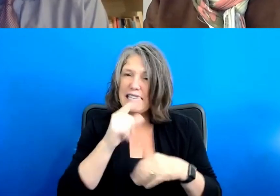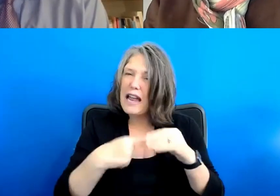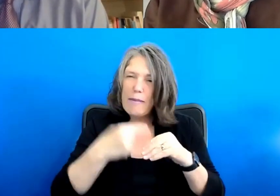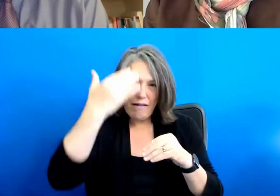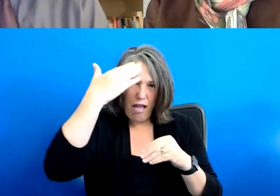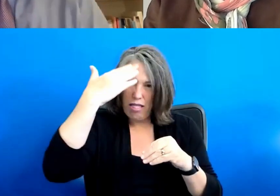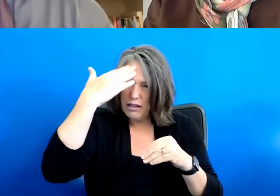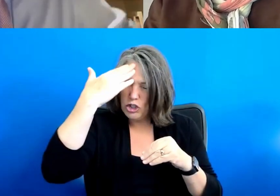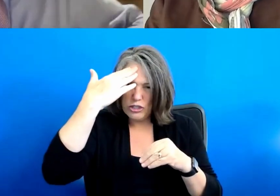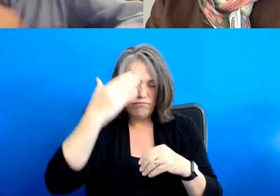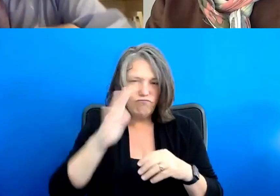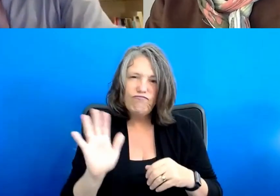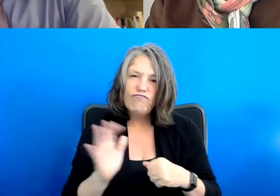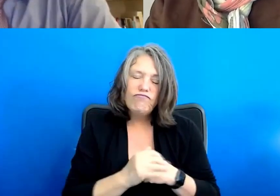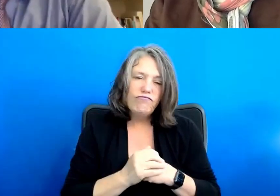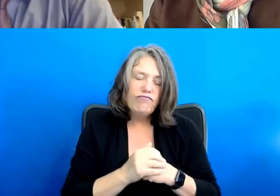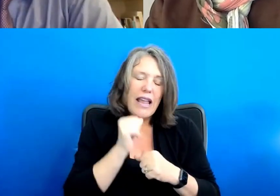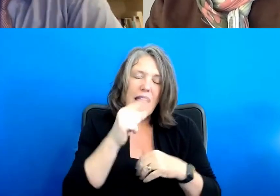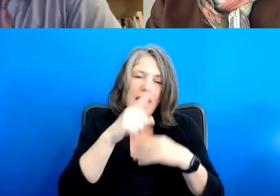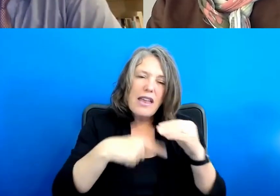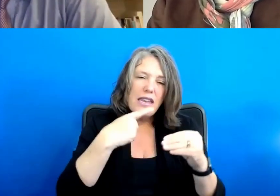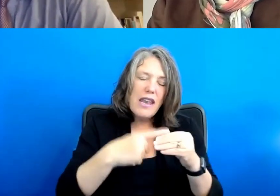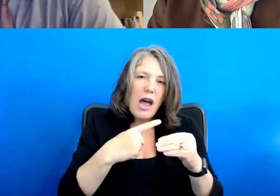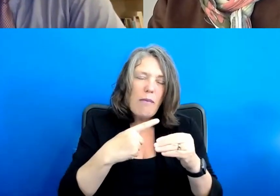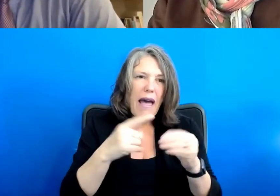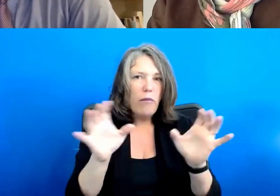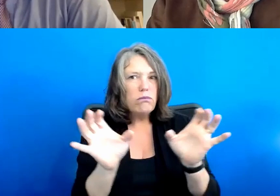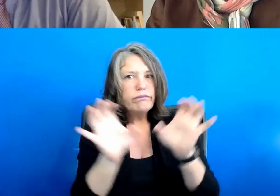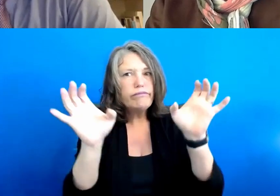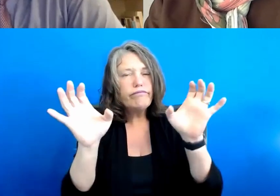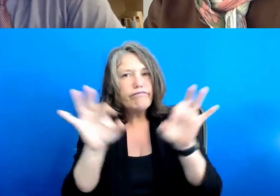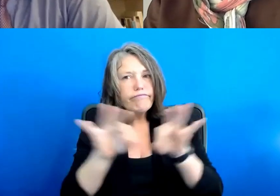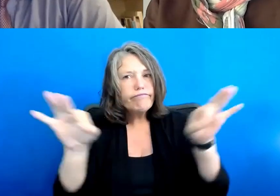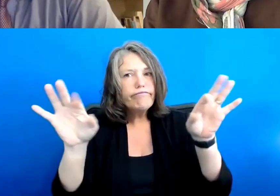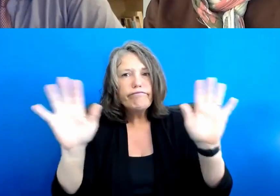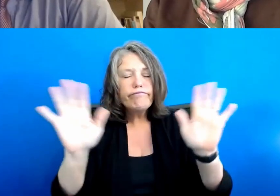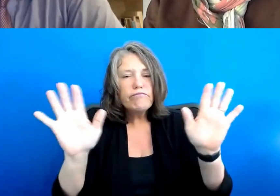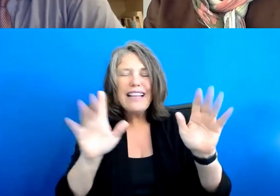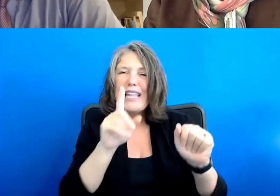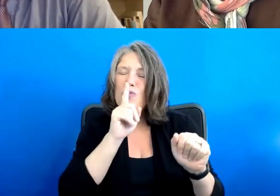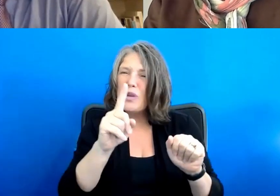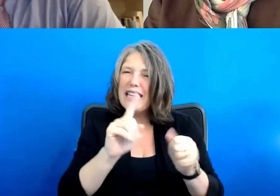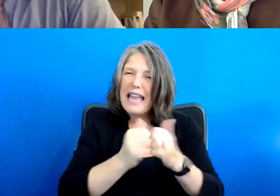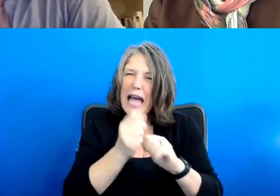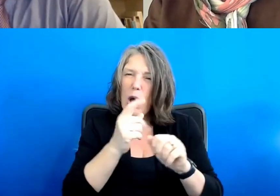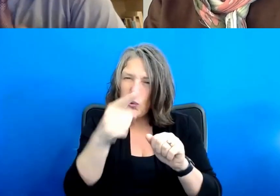knowledge, and it's not about credentials. It's really about a mindset.